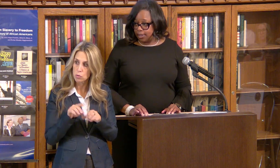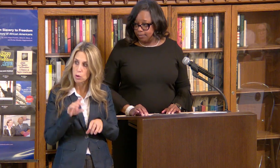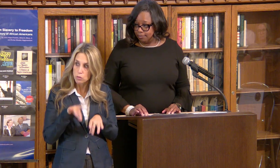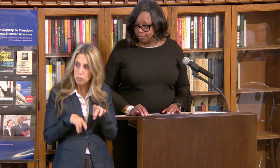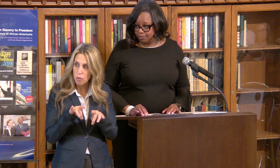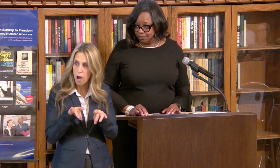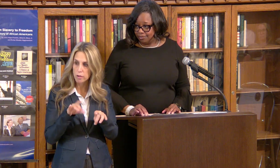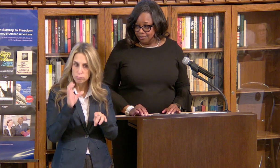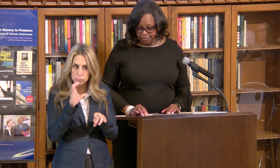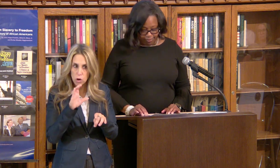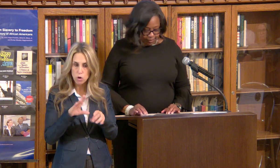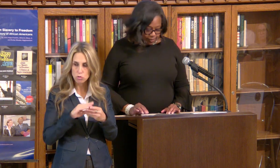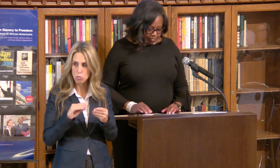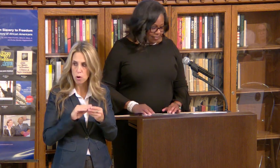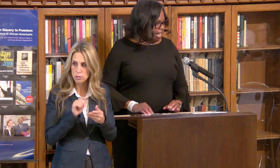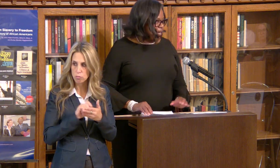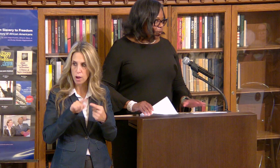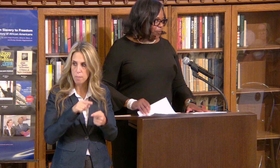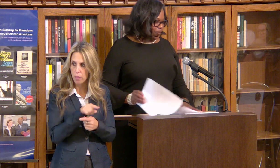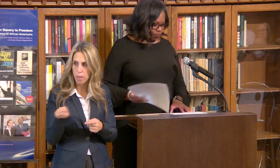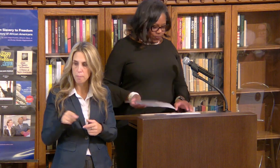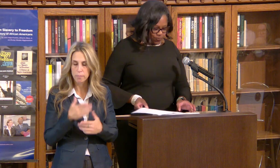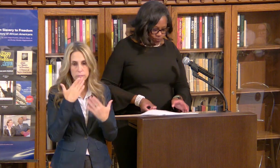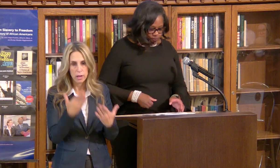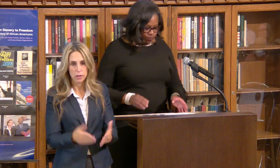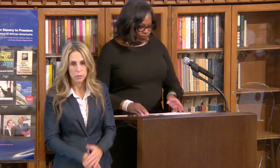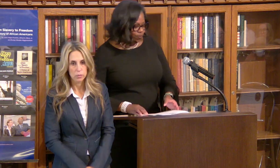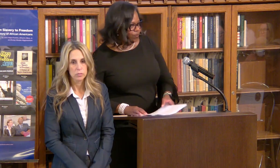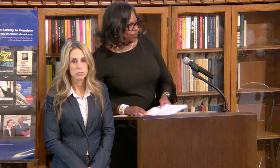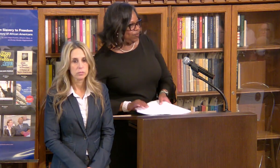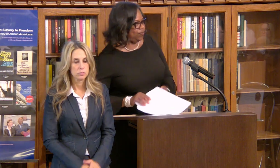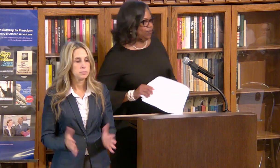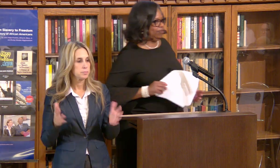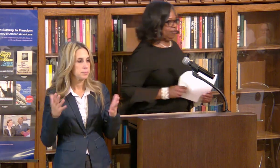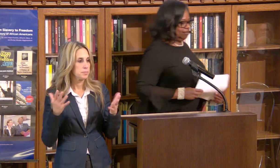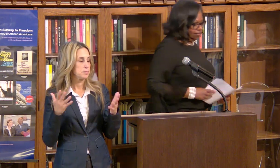write about them thank you